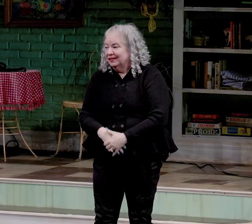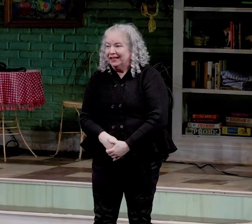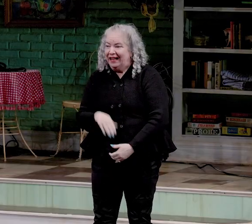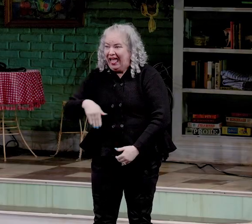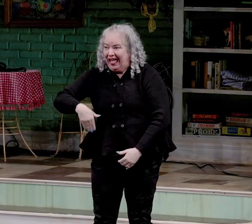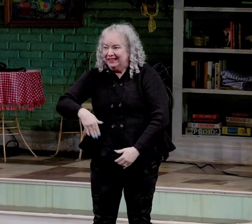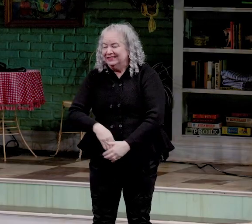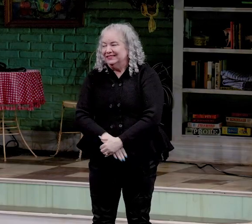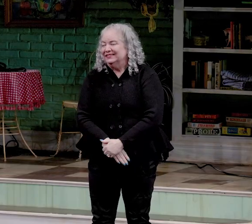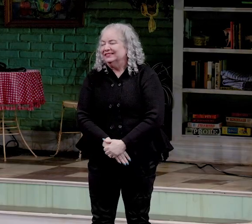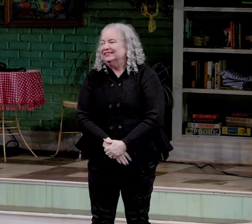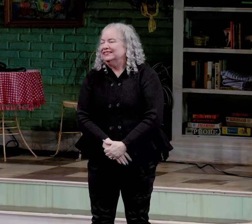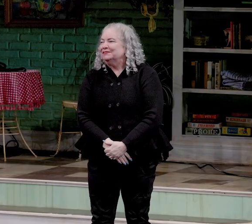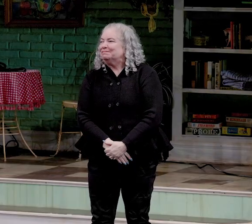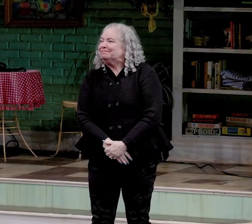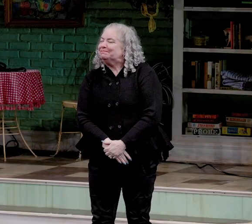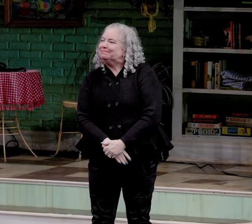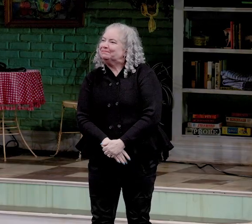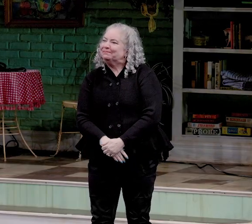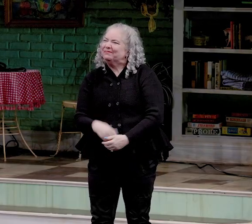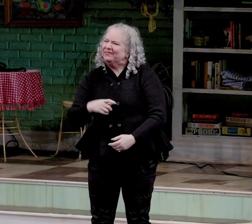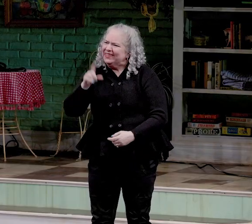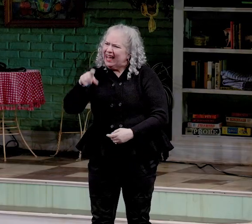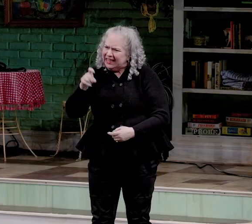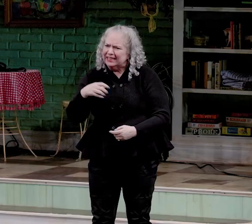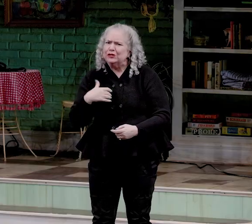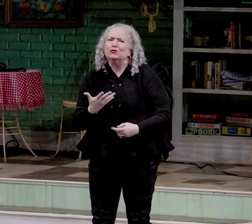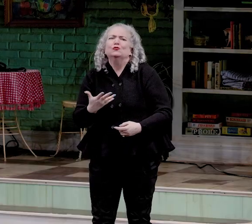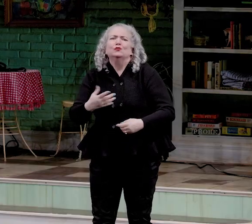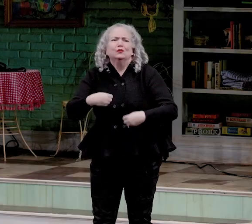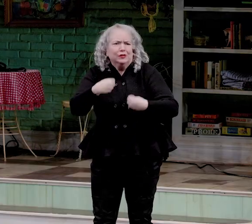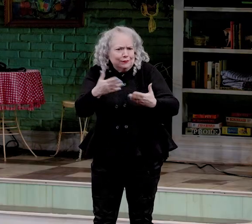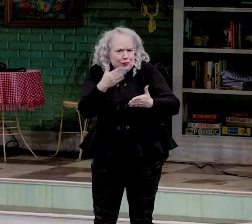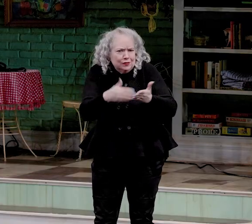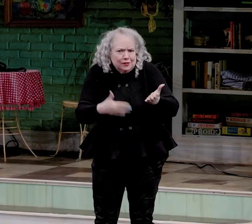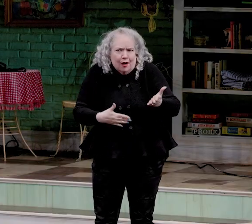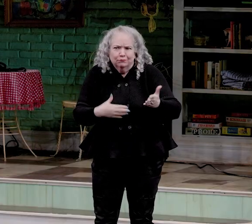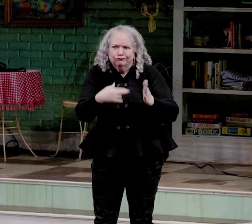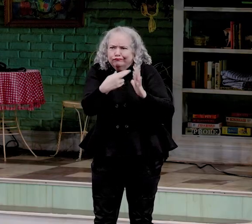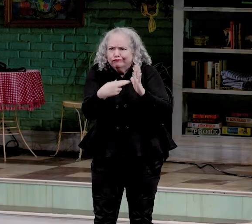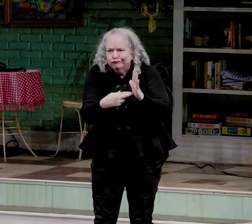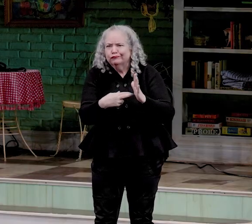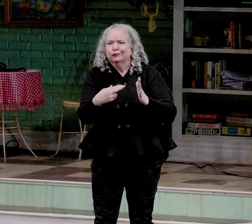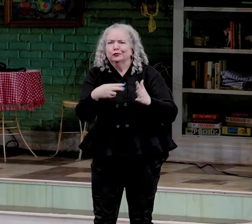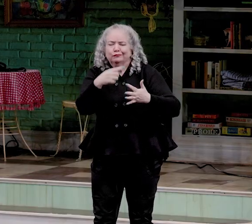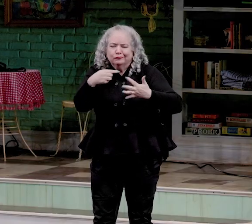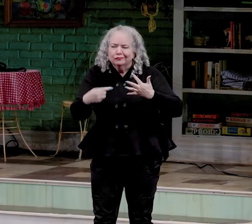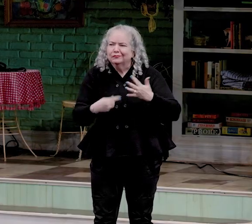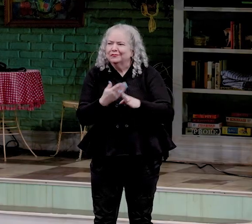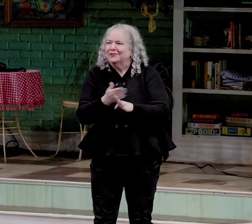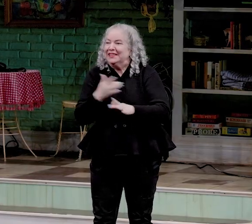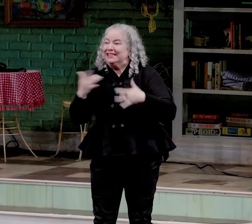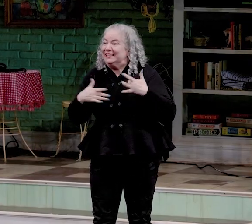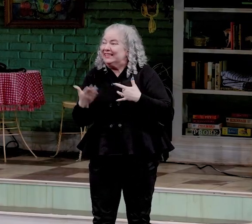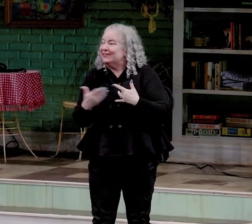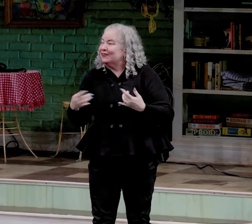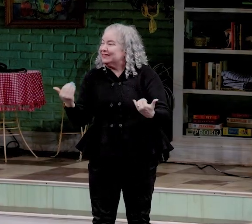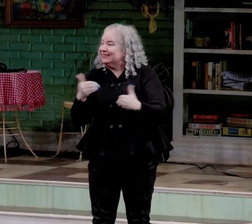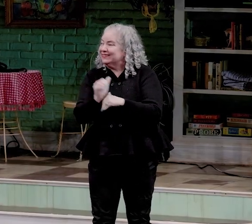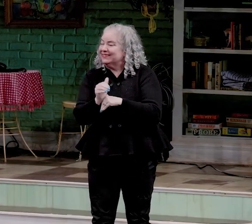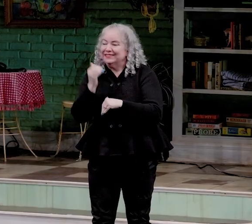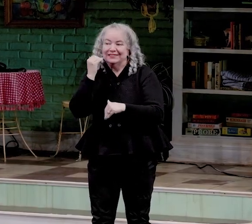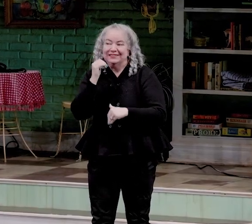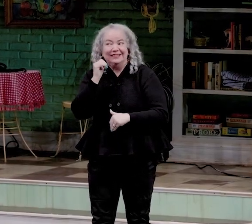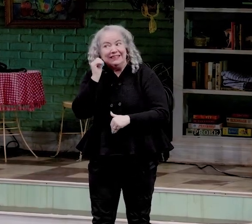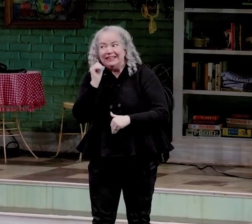Not yet. But I just need to take care of a few things before we get to the exciting stuff of the evening. If you haven't already